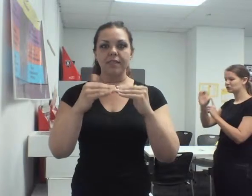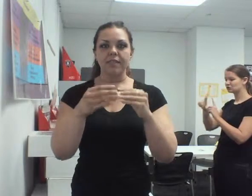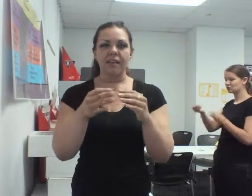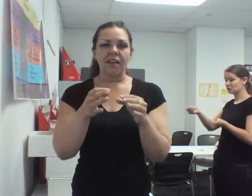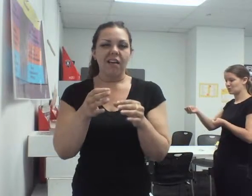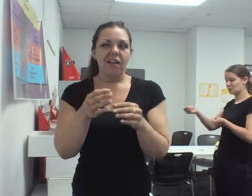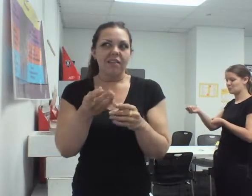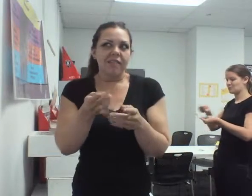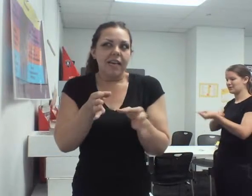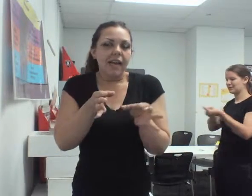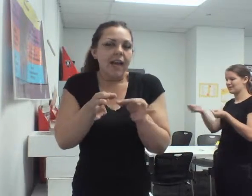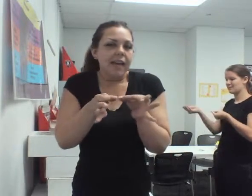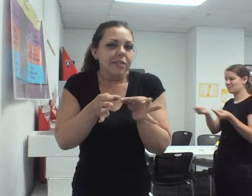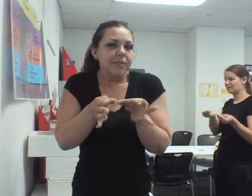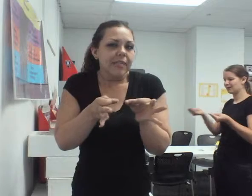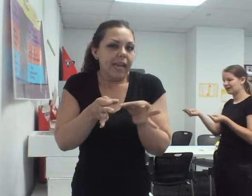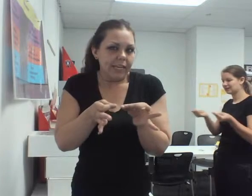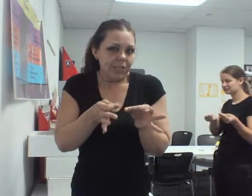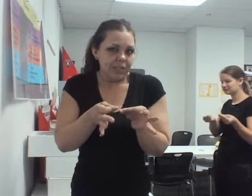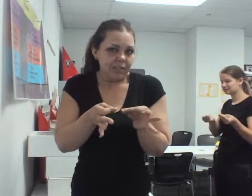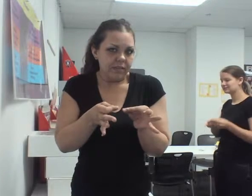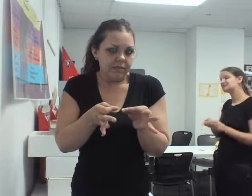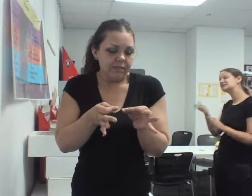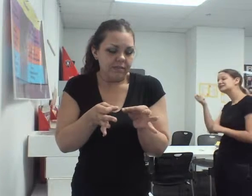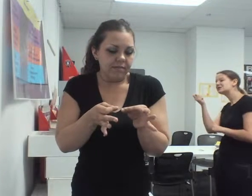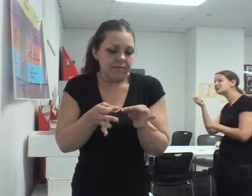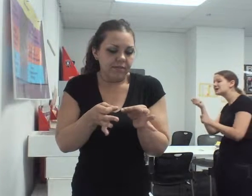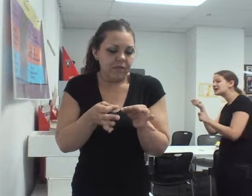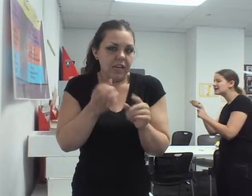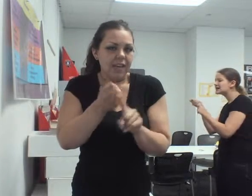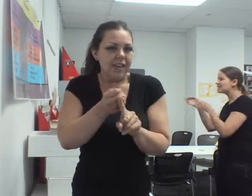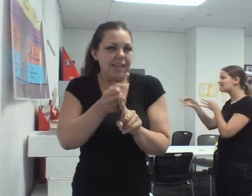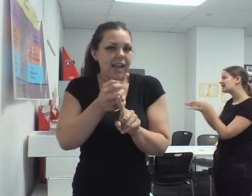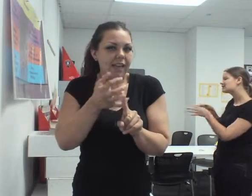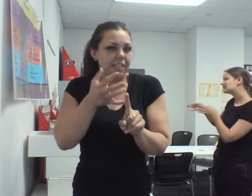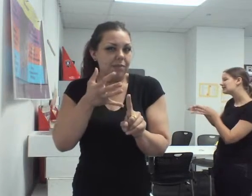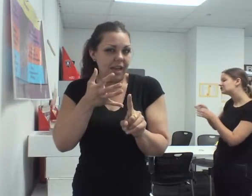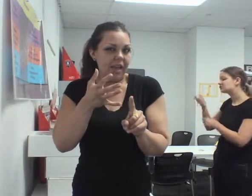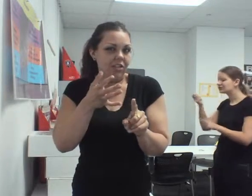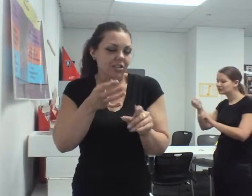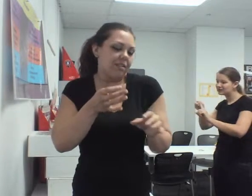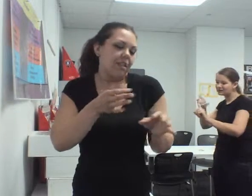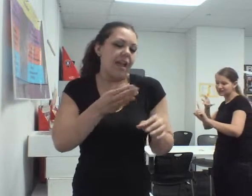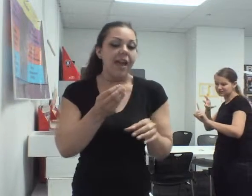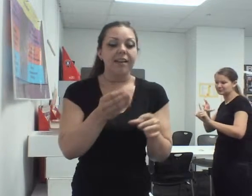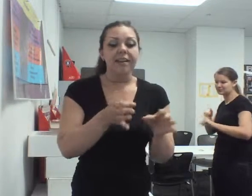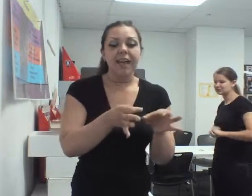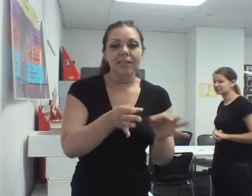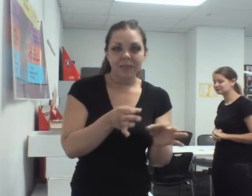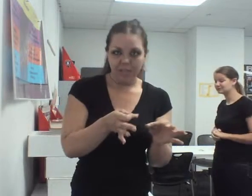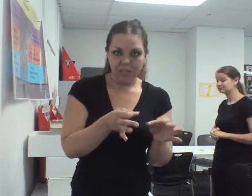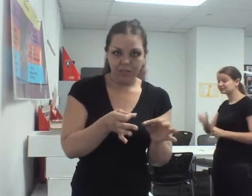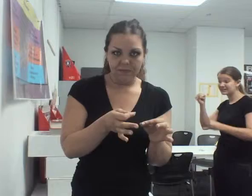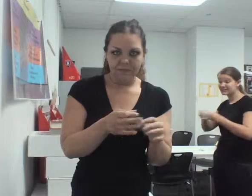explanation, a little bit of expansion in the explanation category. And then the last one is describe, then